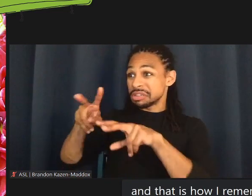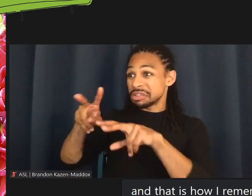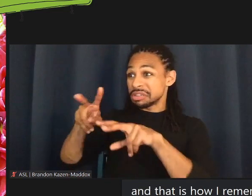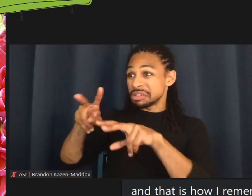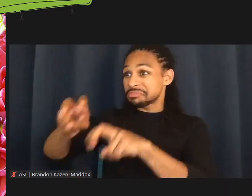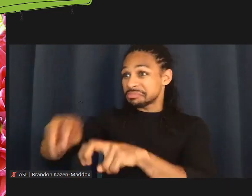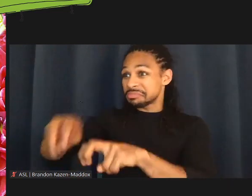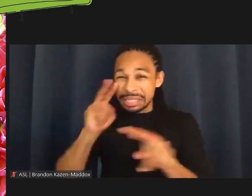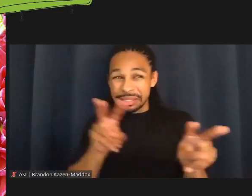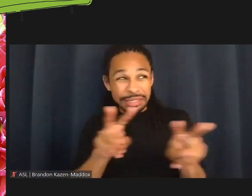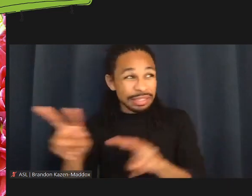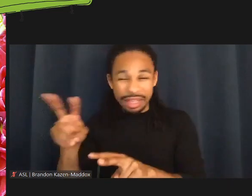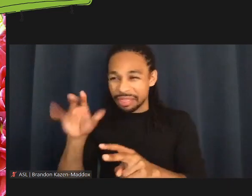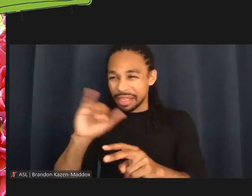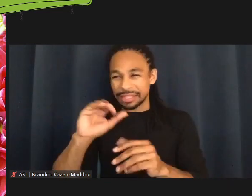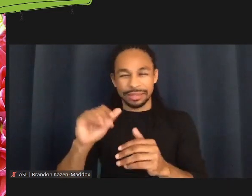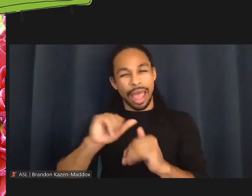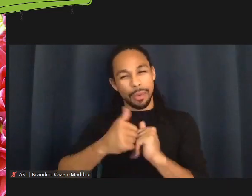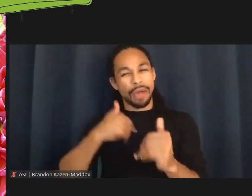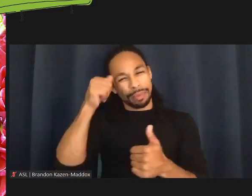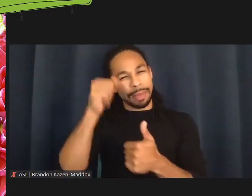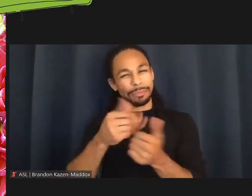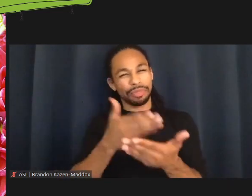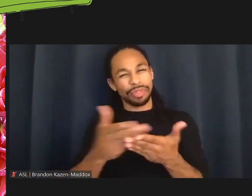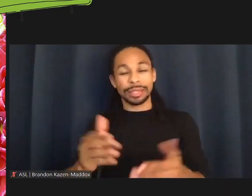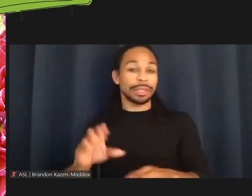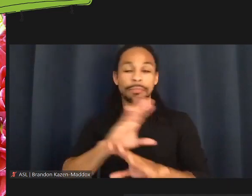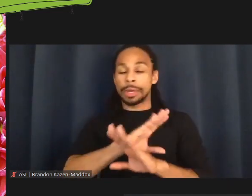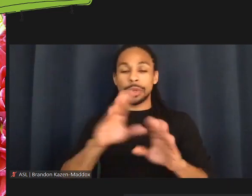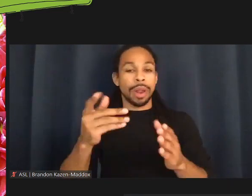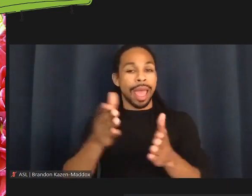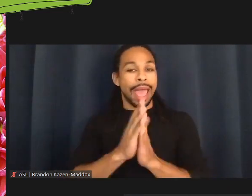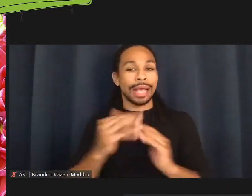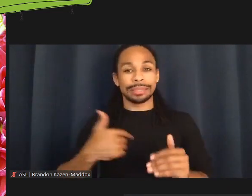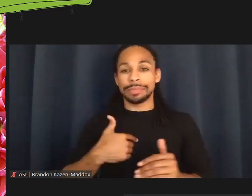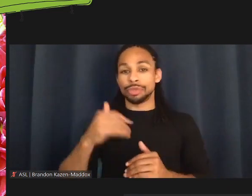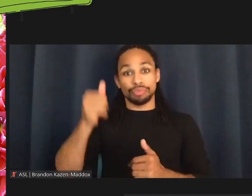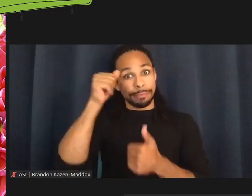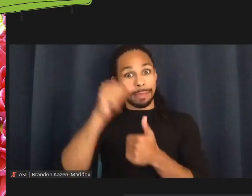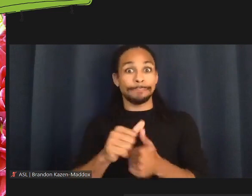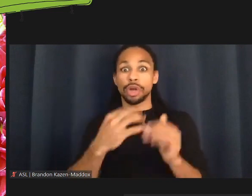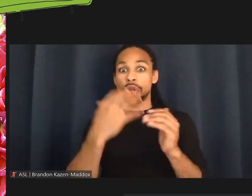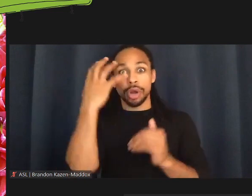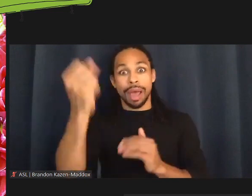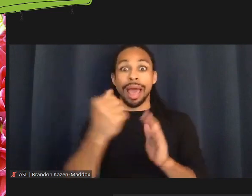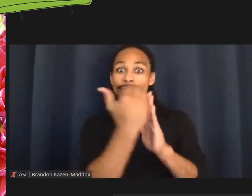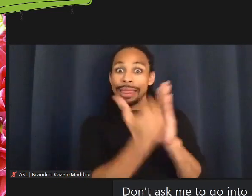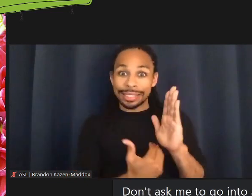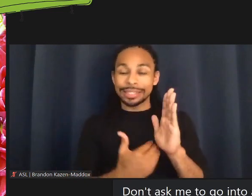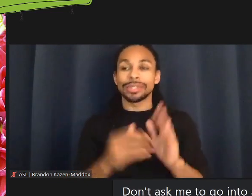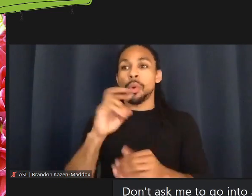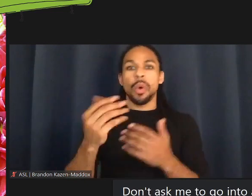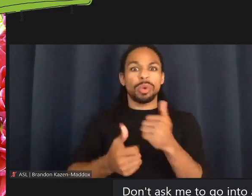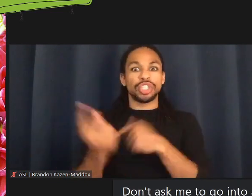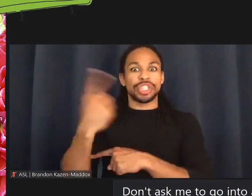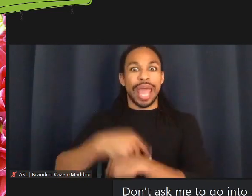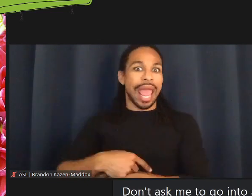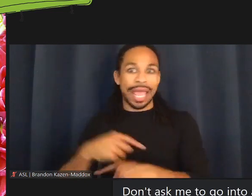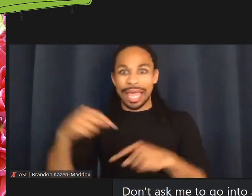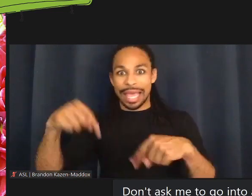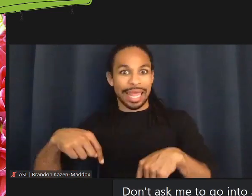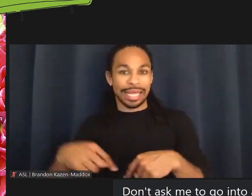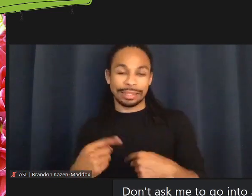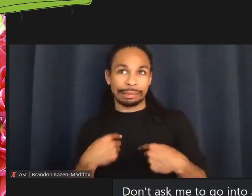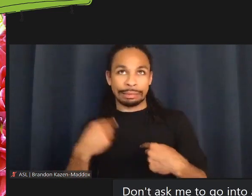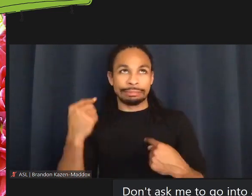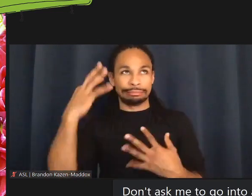don't ask me what day it is. I'm fortunate enough that the people who love me have accepted it, work with my operating system, and find